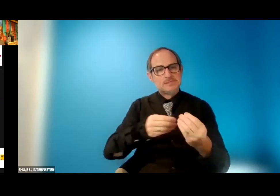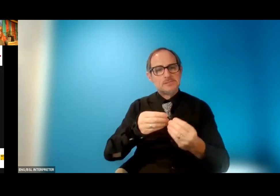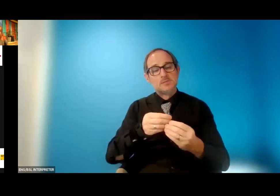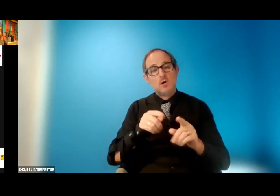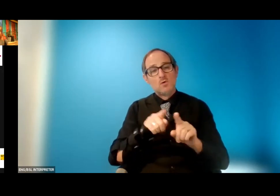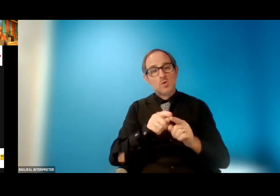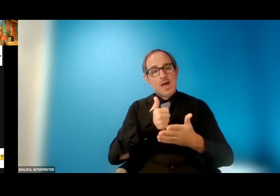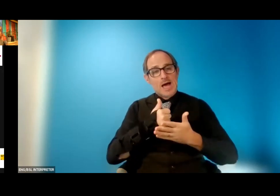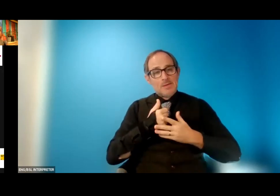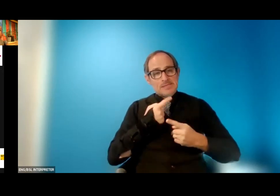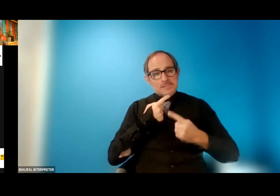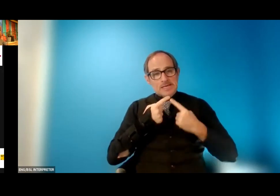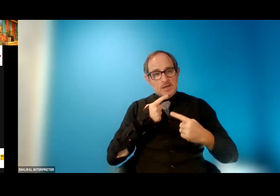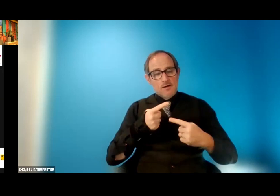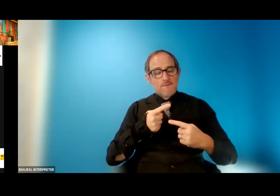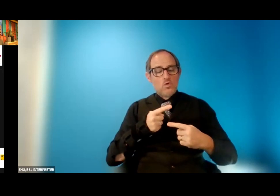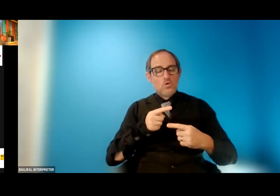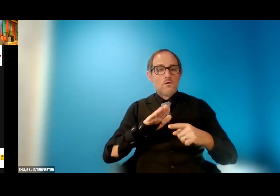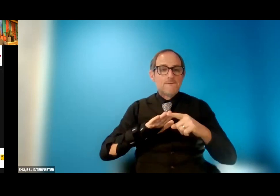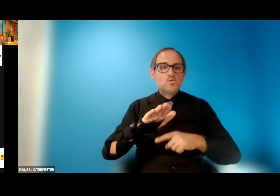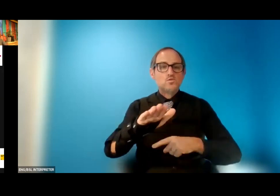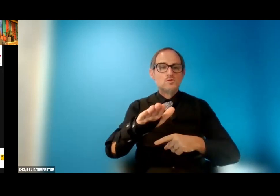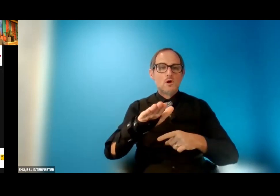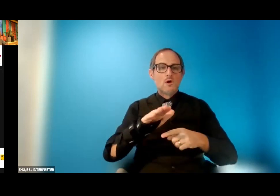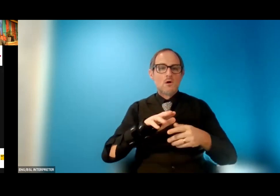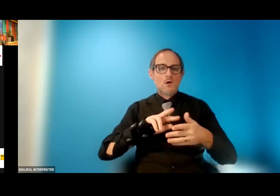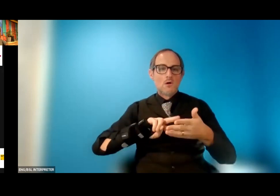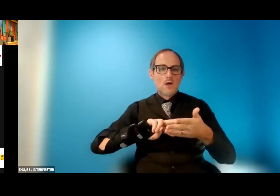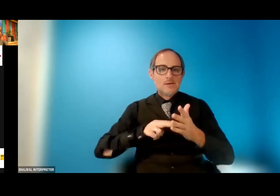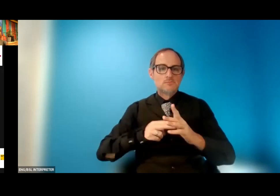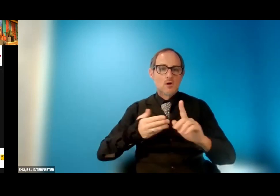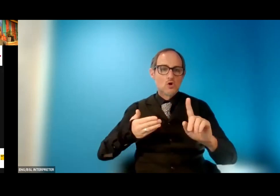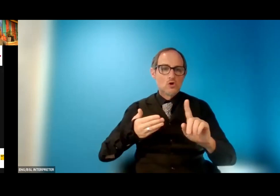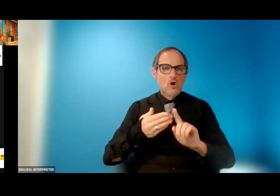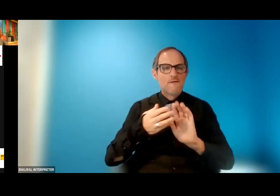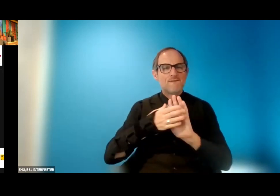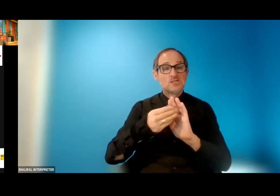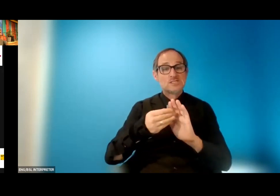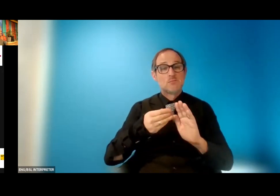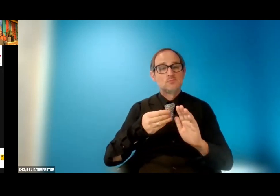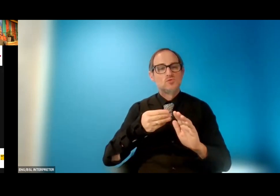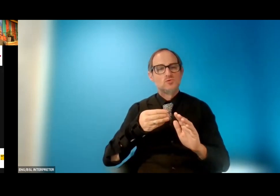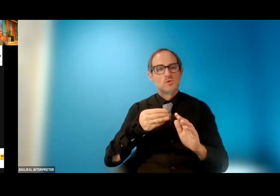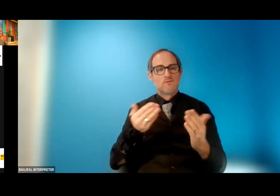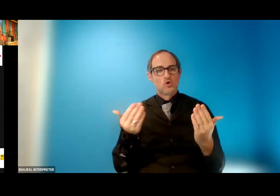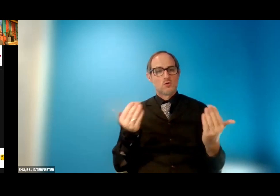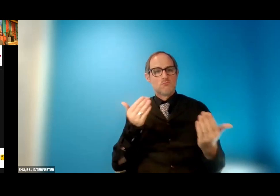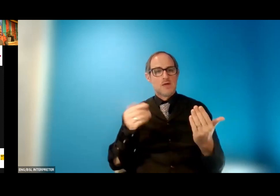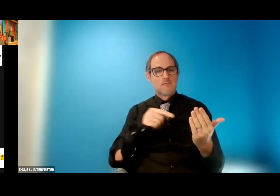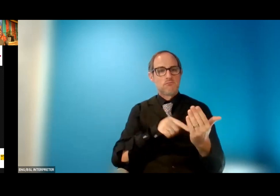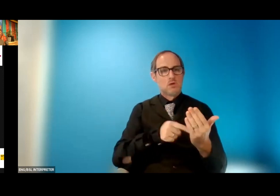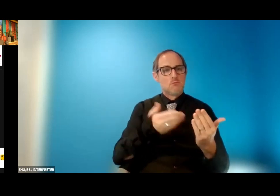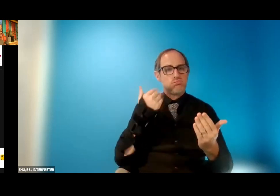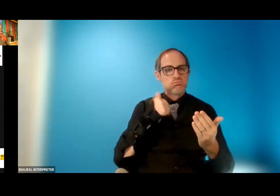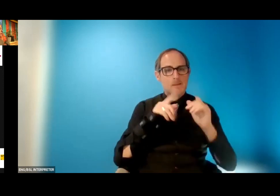future goals and transition. This is Mexico donut and Mexico's donut right now and Mexico's desired donut for